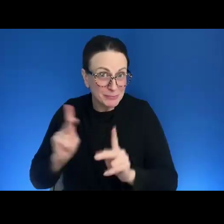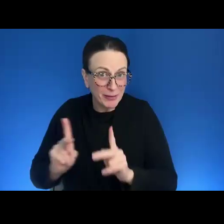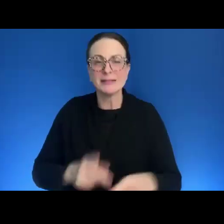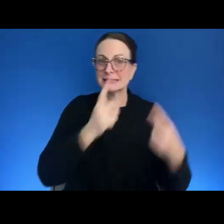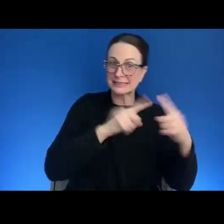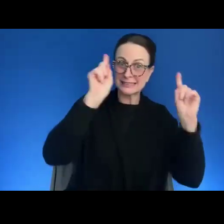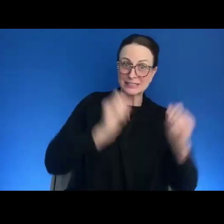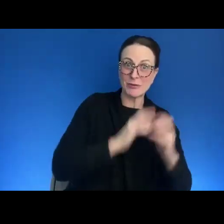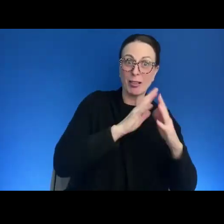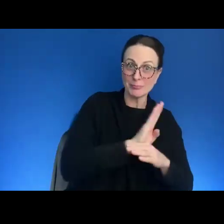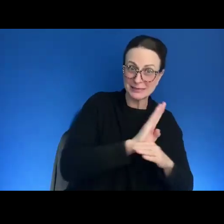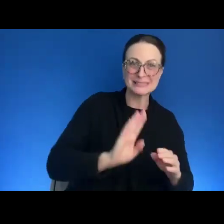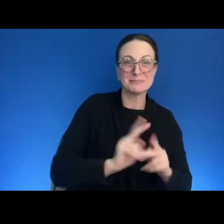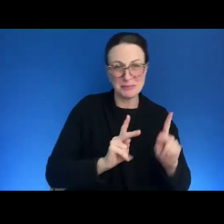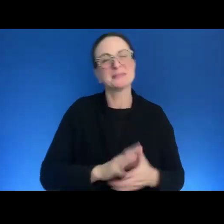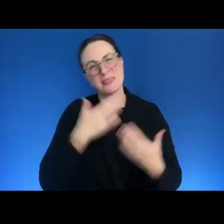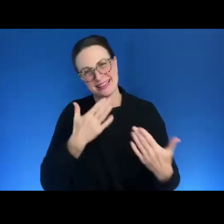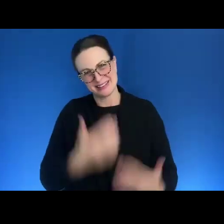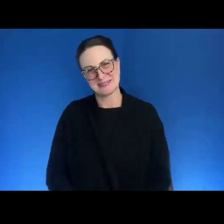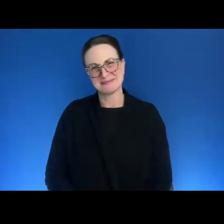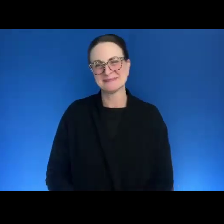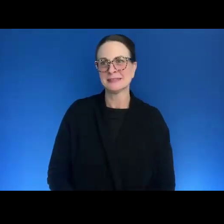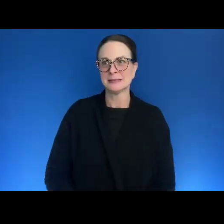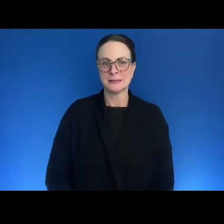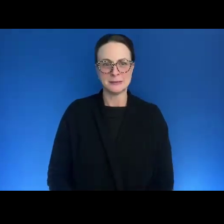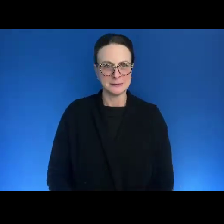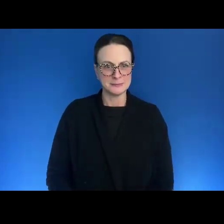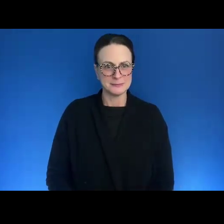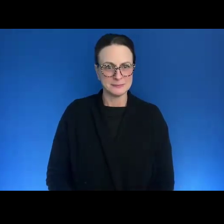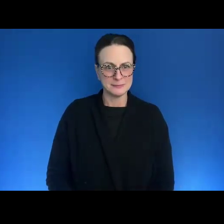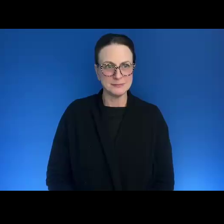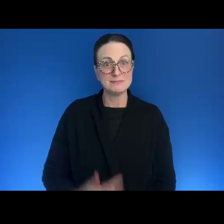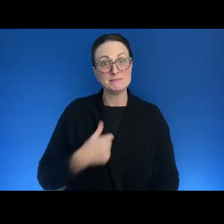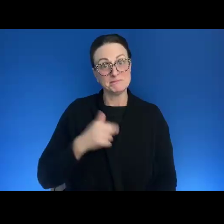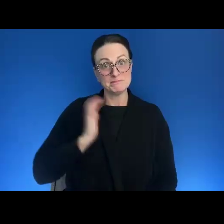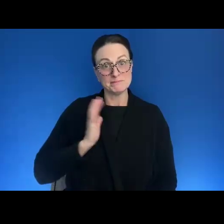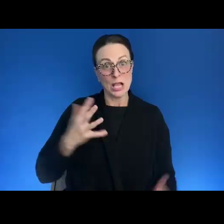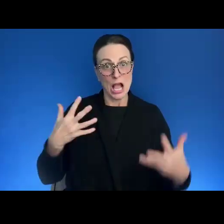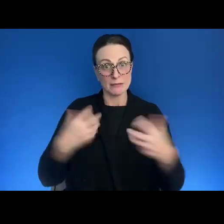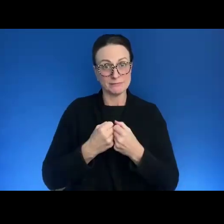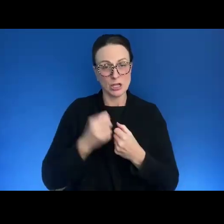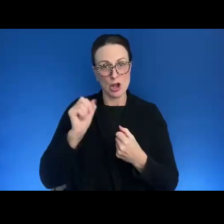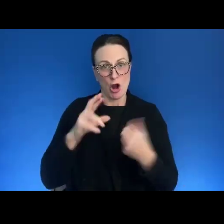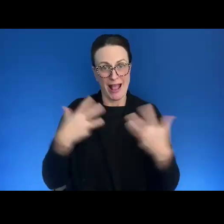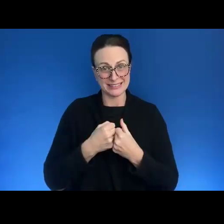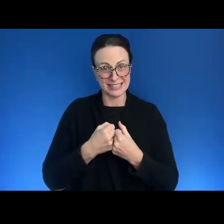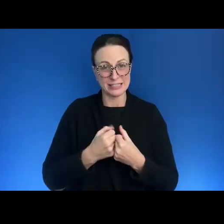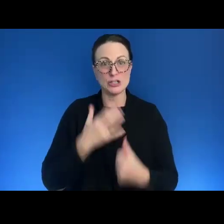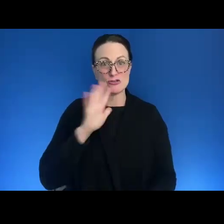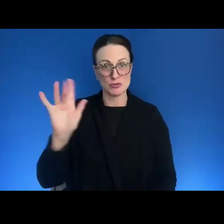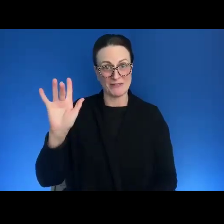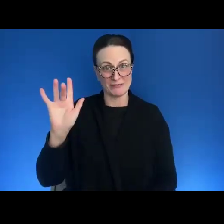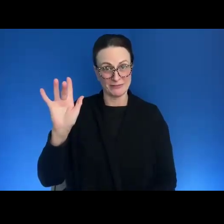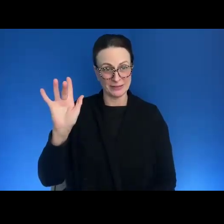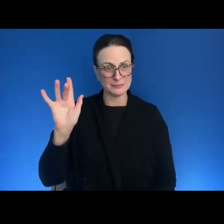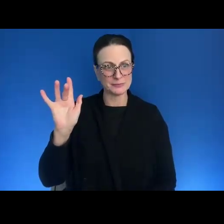successful entrepreneurs. So thank you. Um, I was in a car accident when I was 25 years